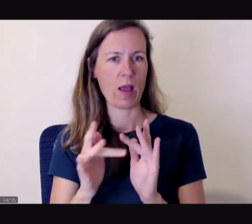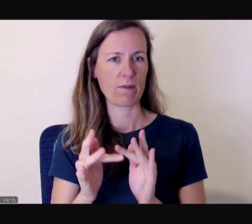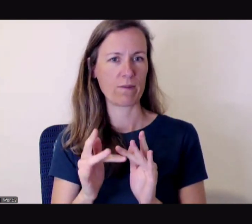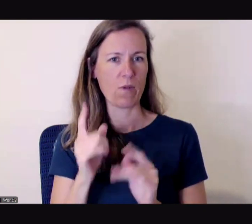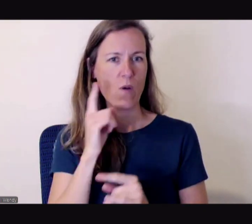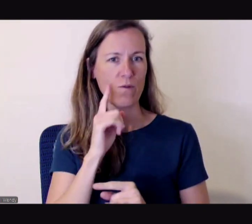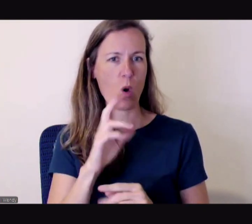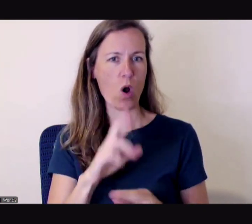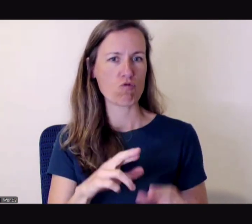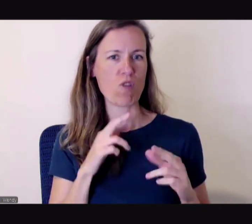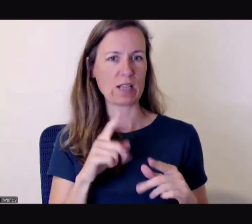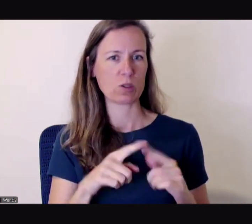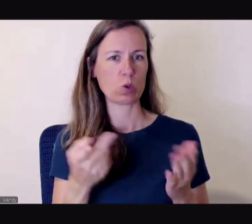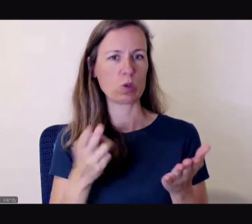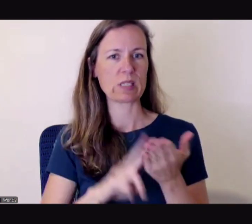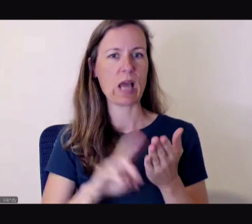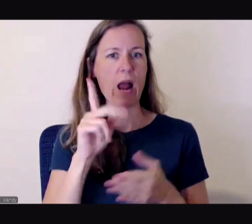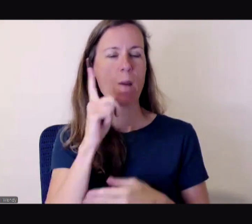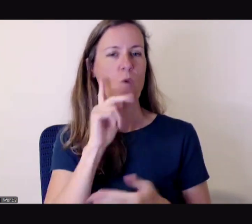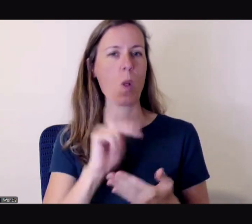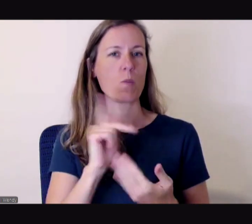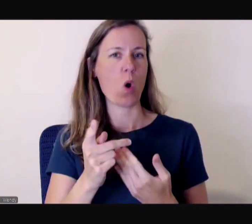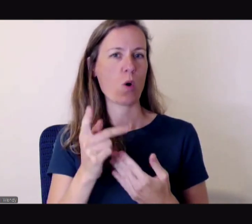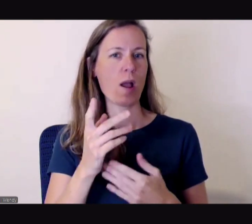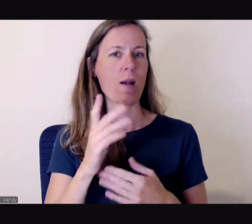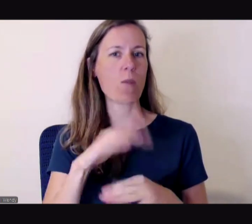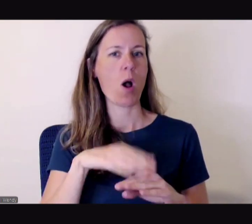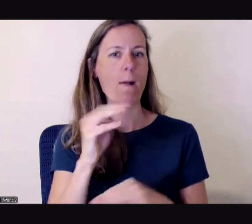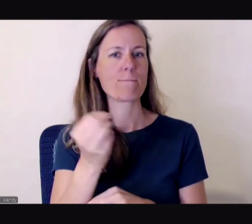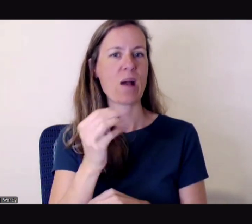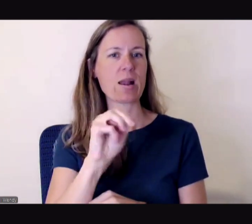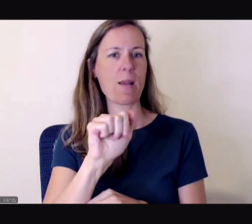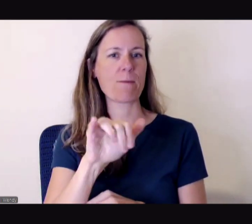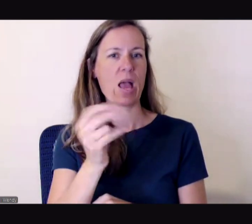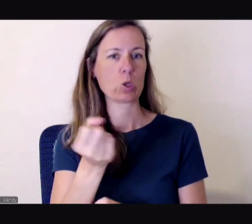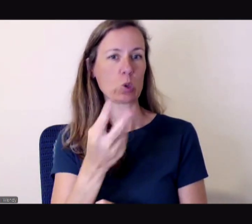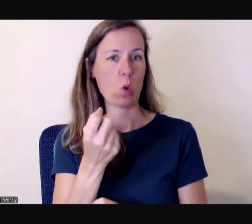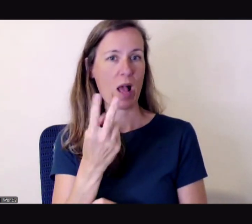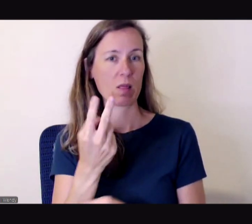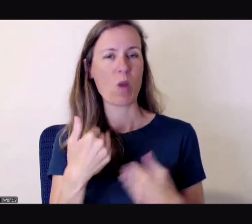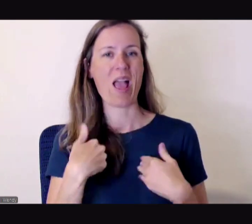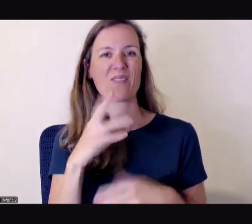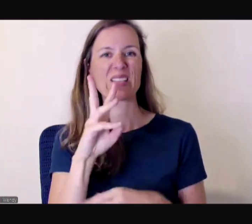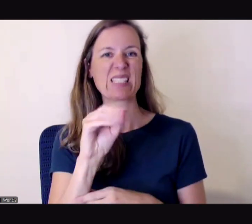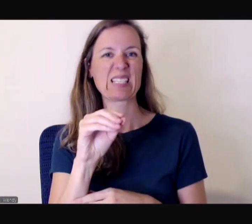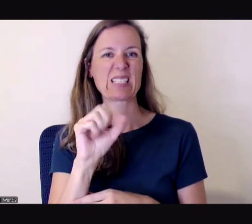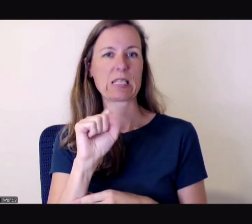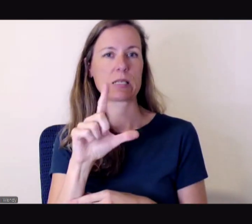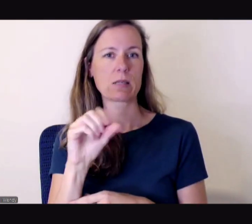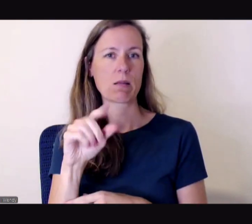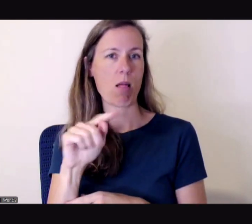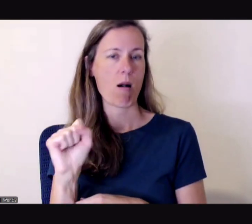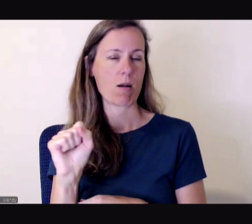if you're interested, please sign up as soon as possible. Again, Monday. We thank the town of